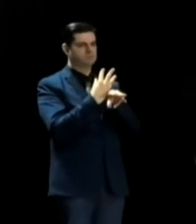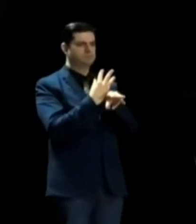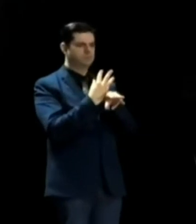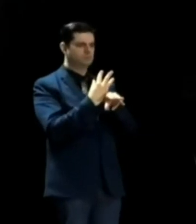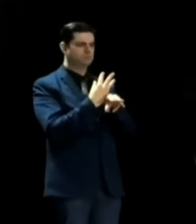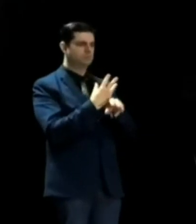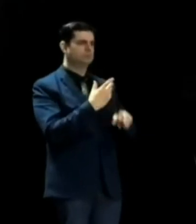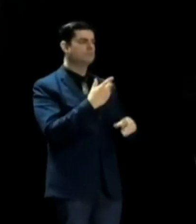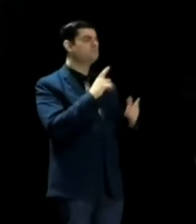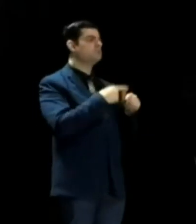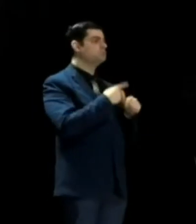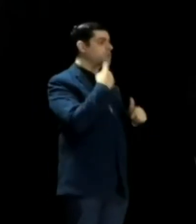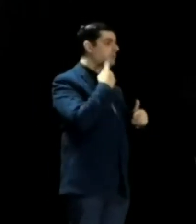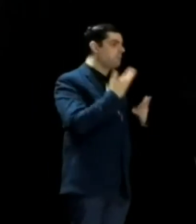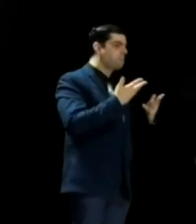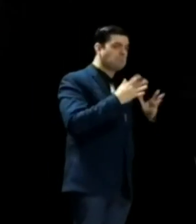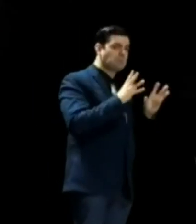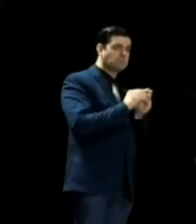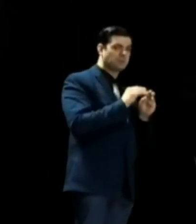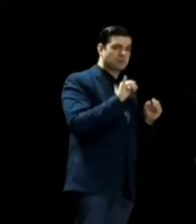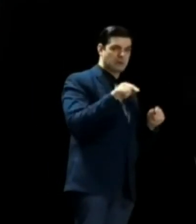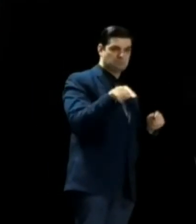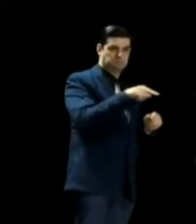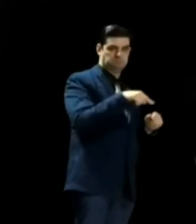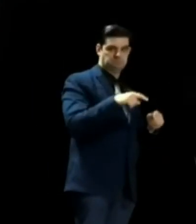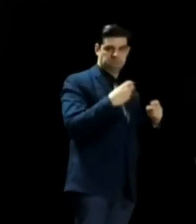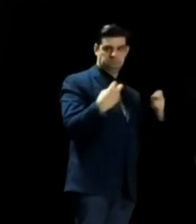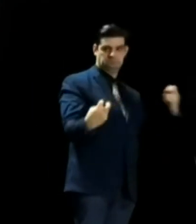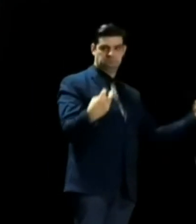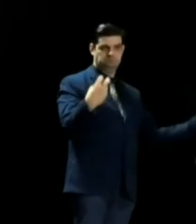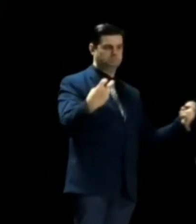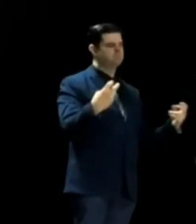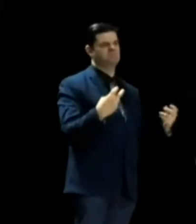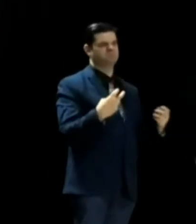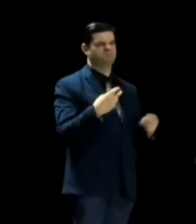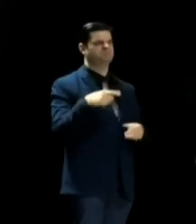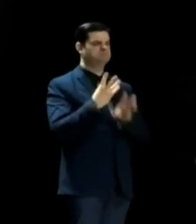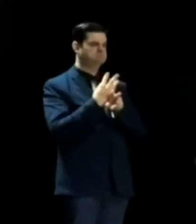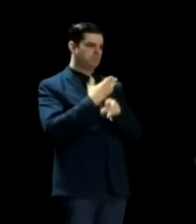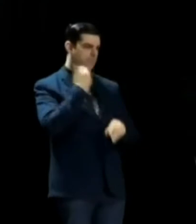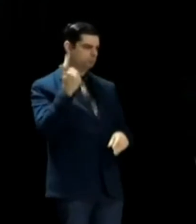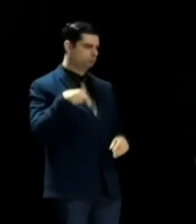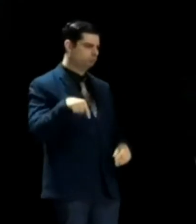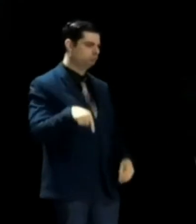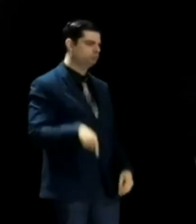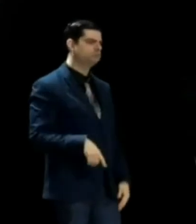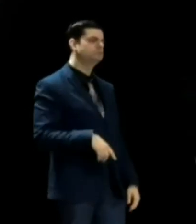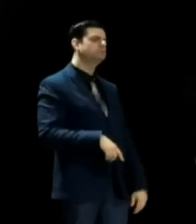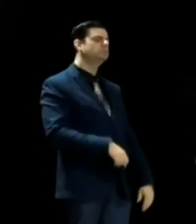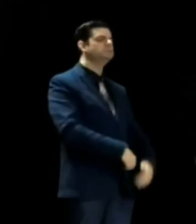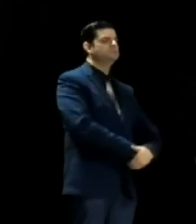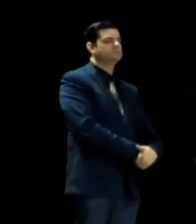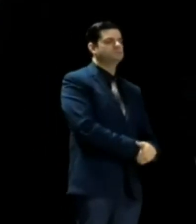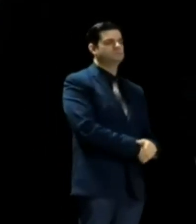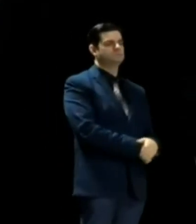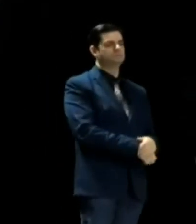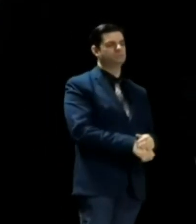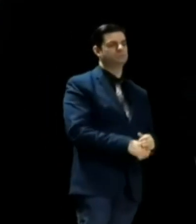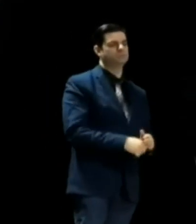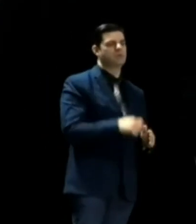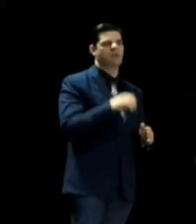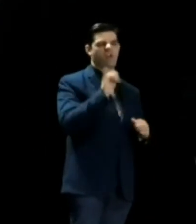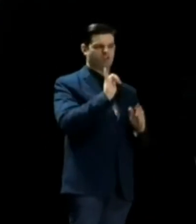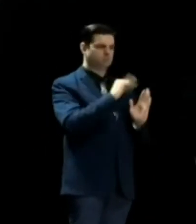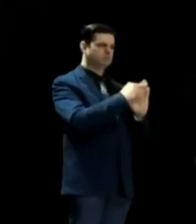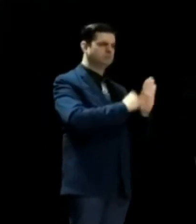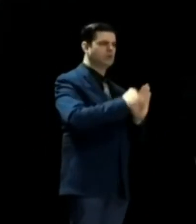develop a document, a living, breathing document that we all customize to our counties and what's different in